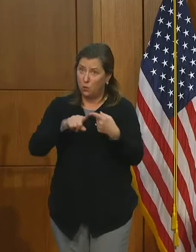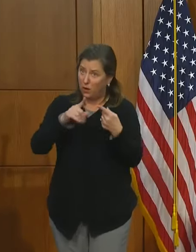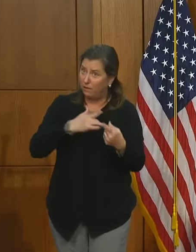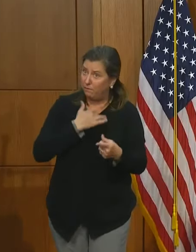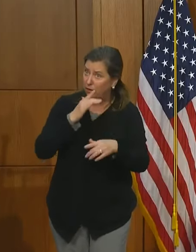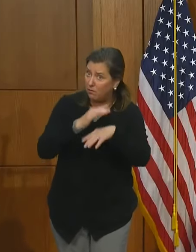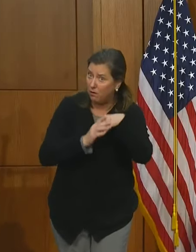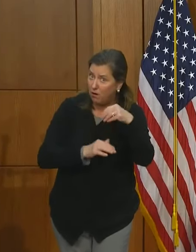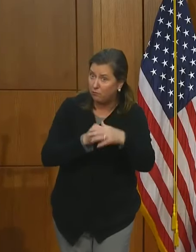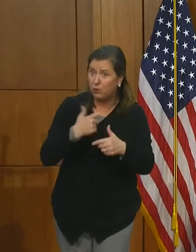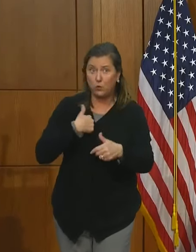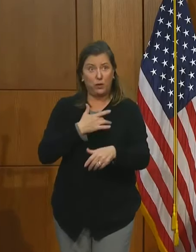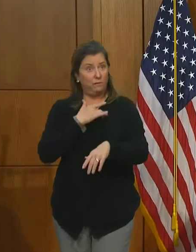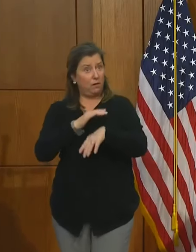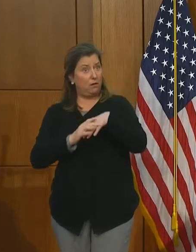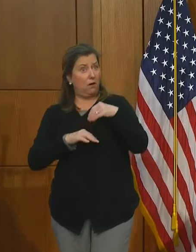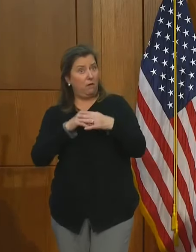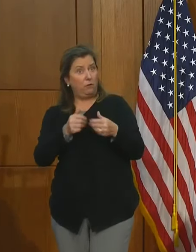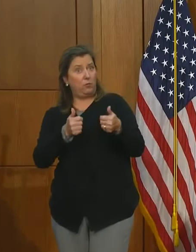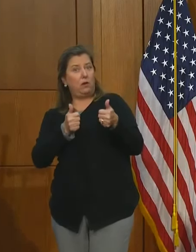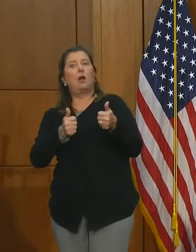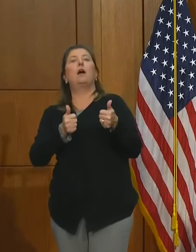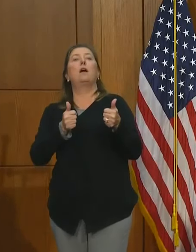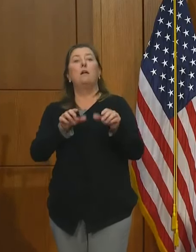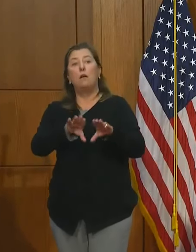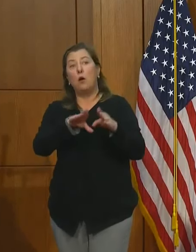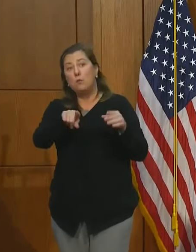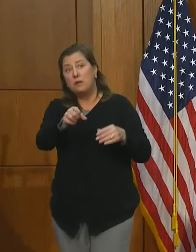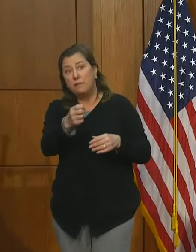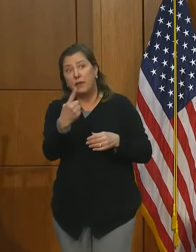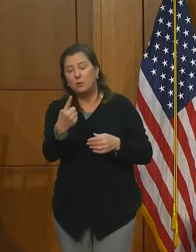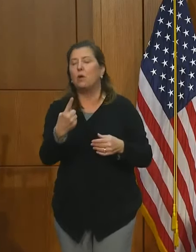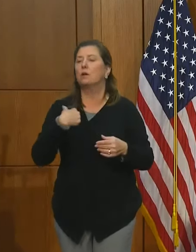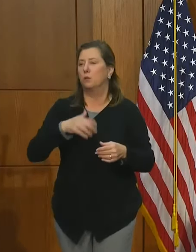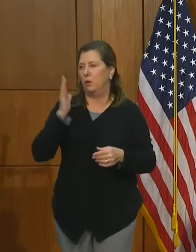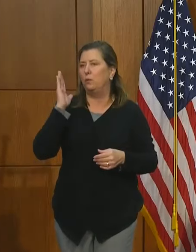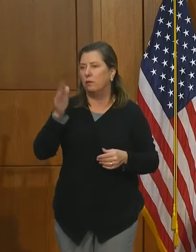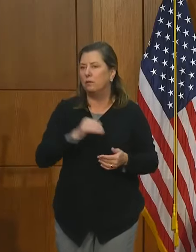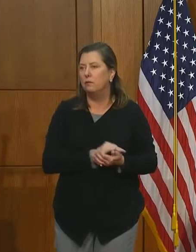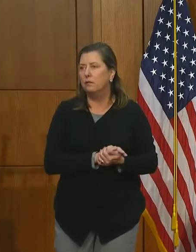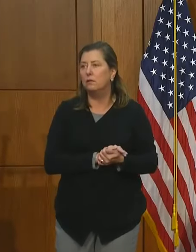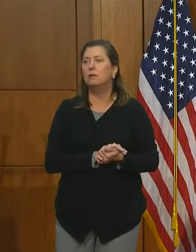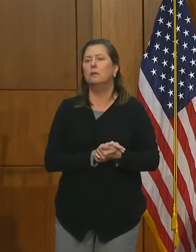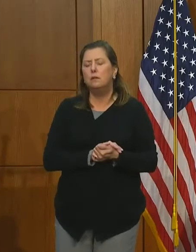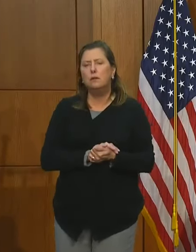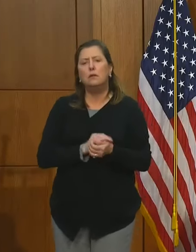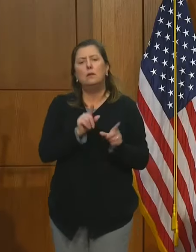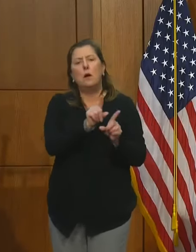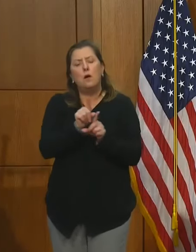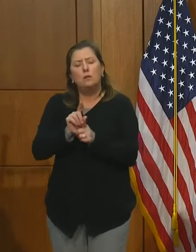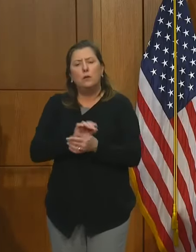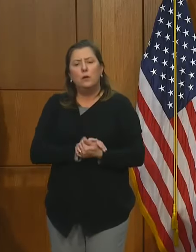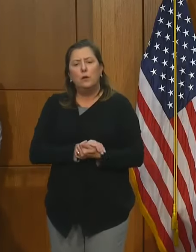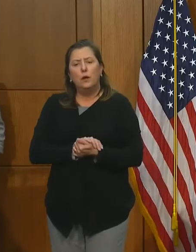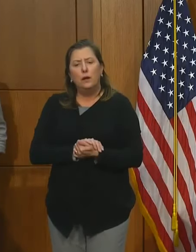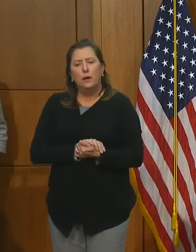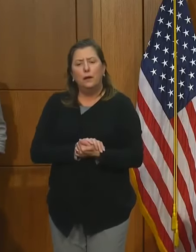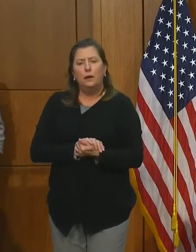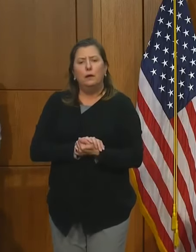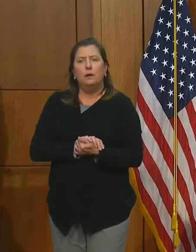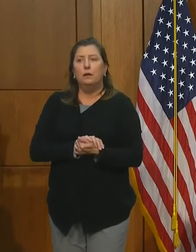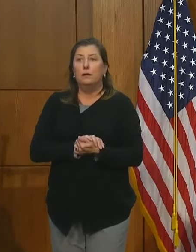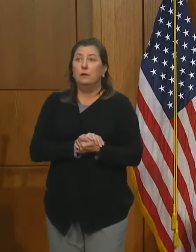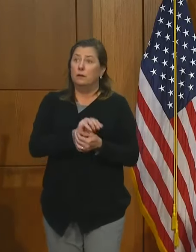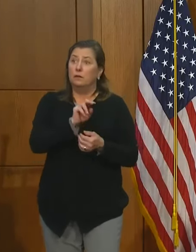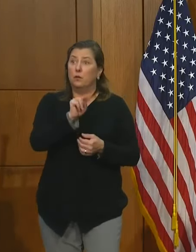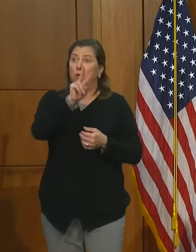and we feel comfortable collectively moving to phase one, we'll certainly do that. And I would also say that they are just